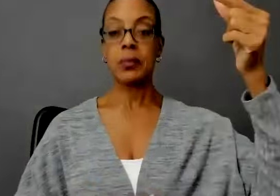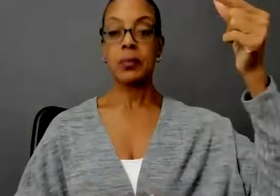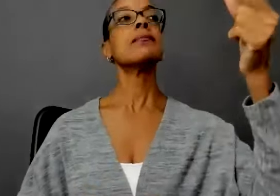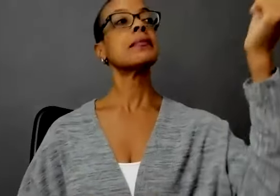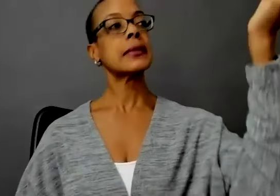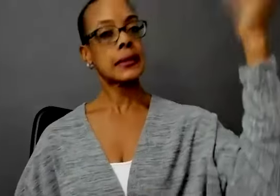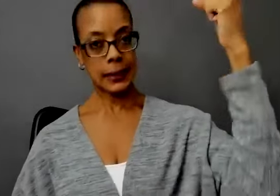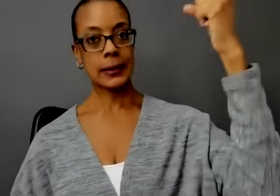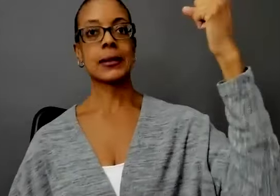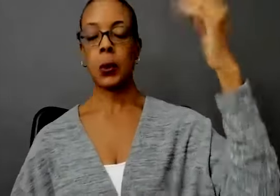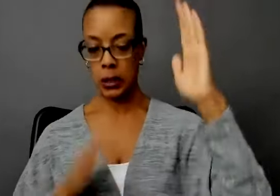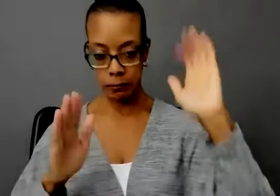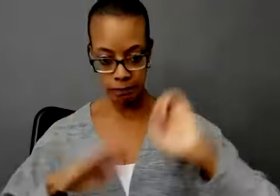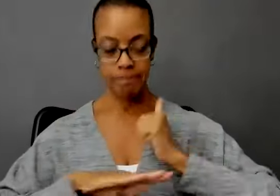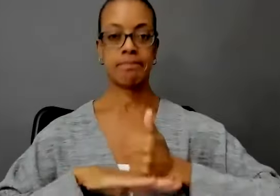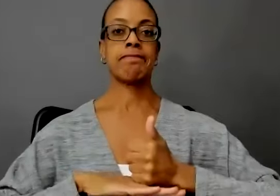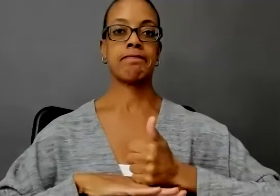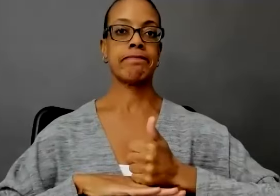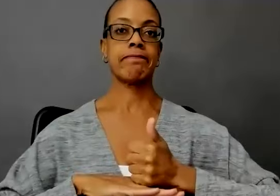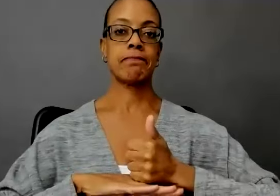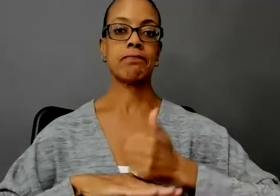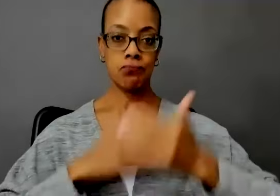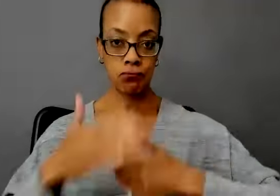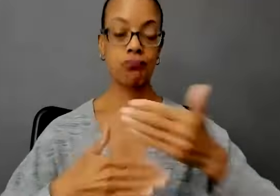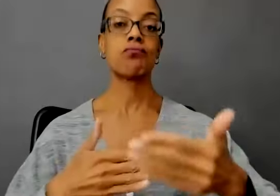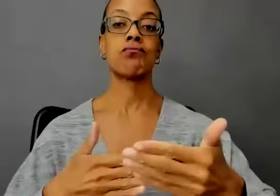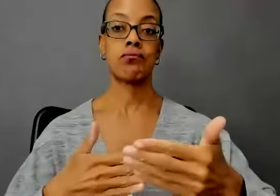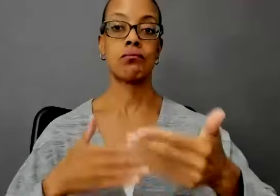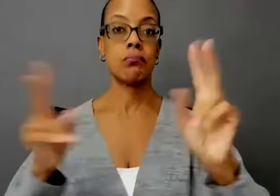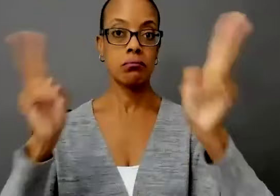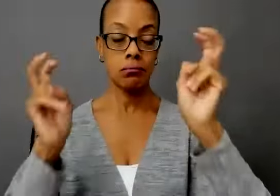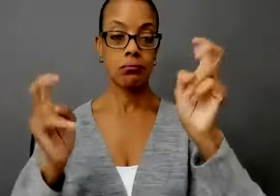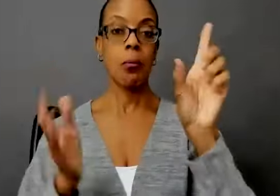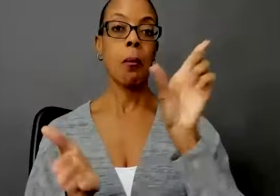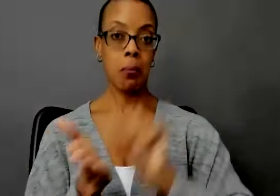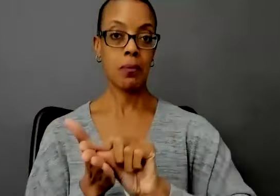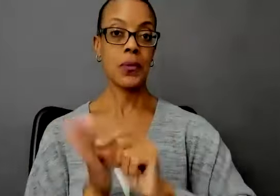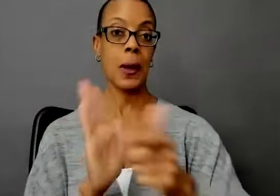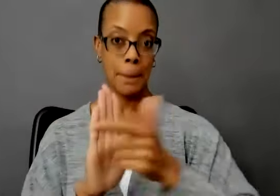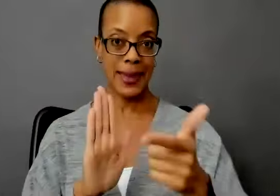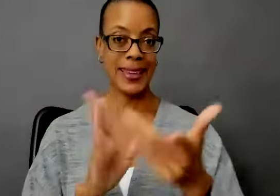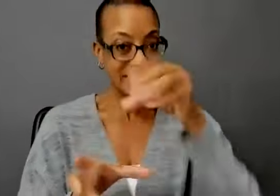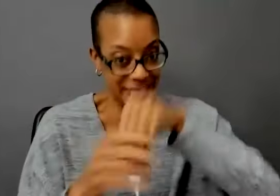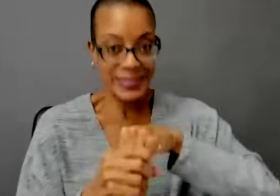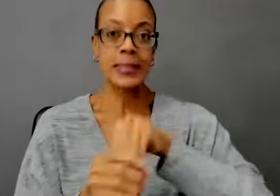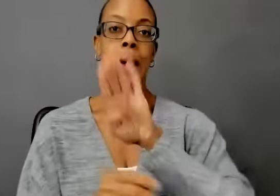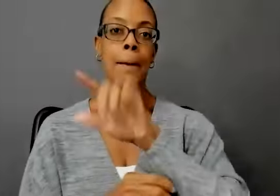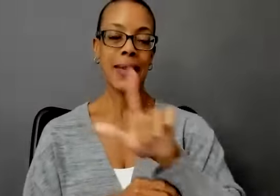issue, and you're going to have the issue of publication bans included in Bill S12. So this